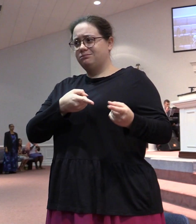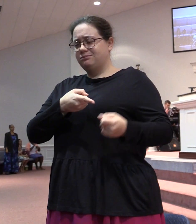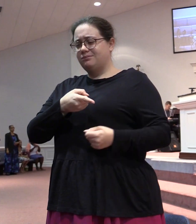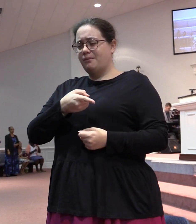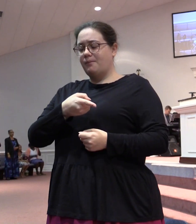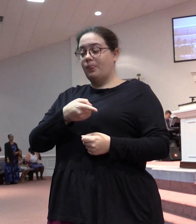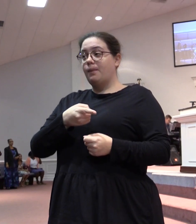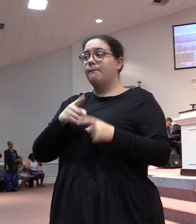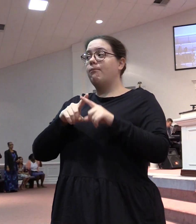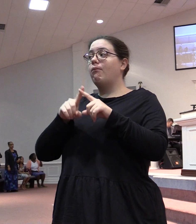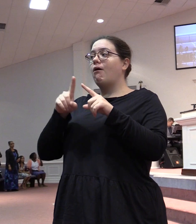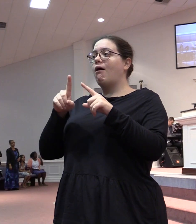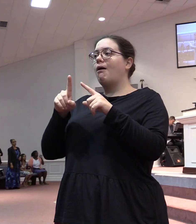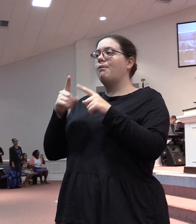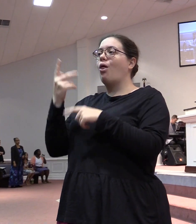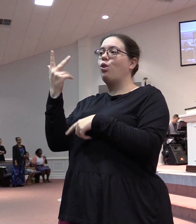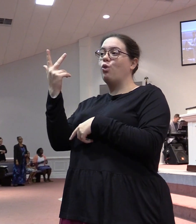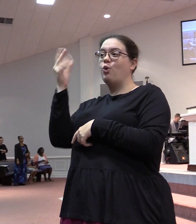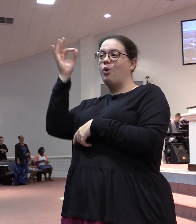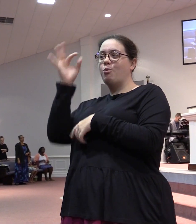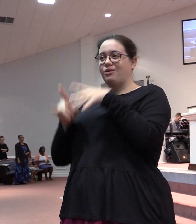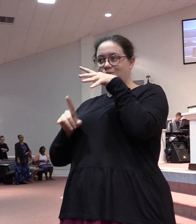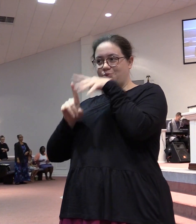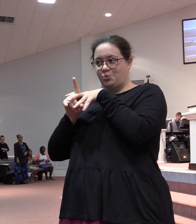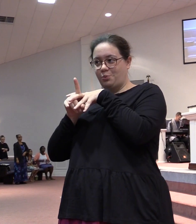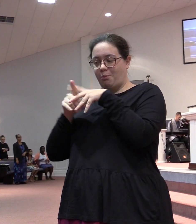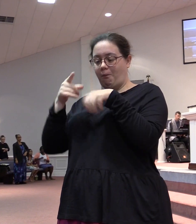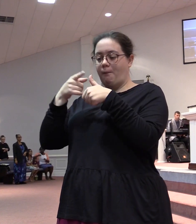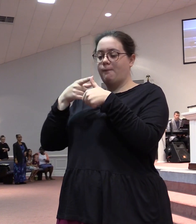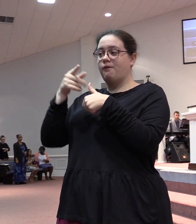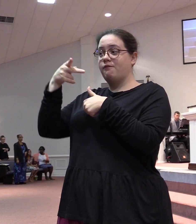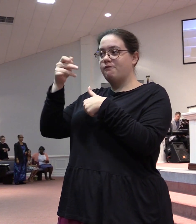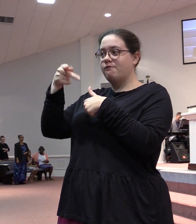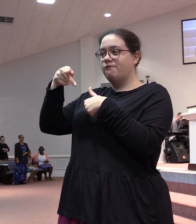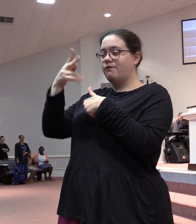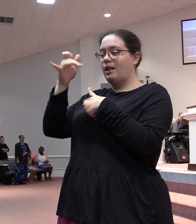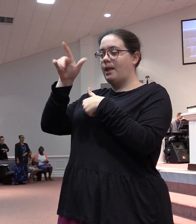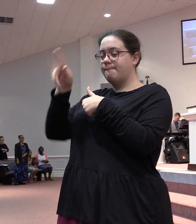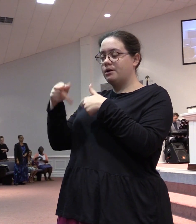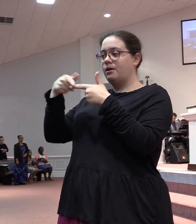But then 3 little preachers showed up. Philip, Peter, and John.